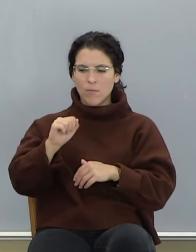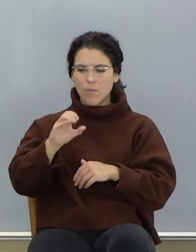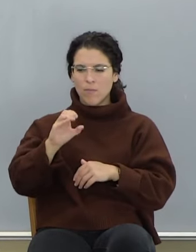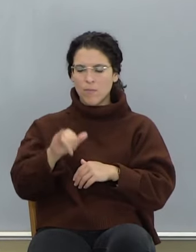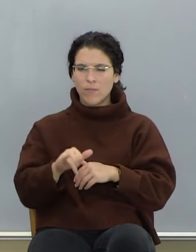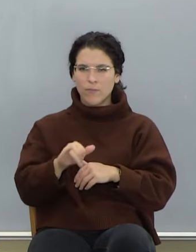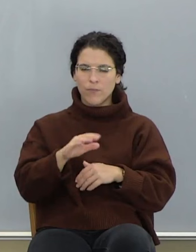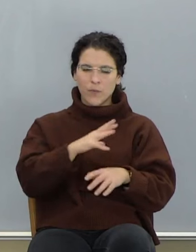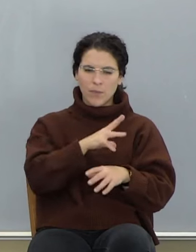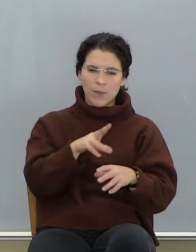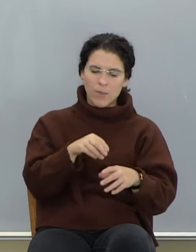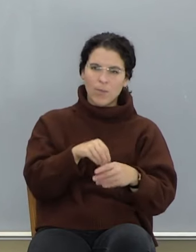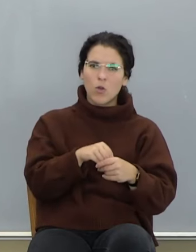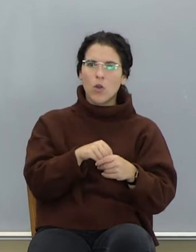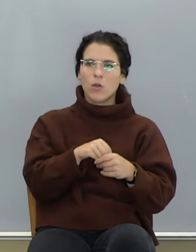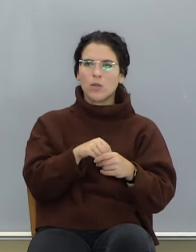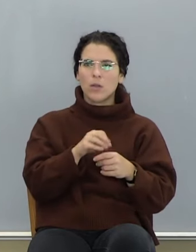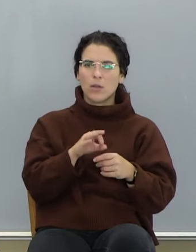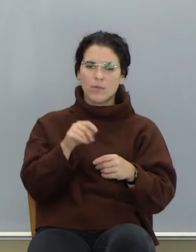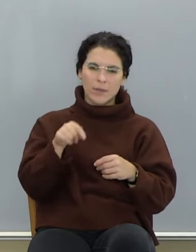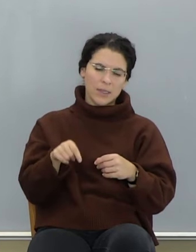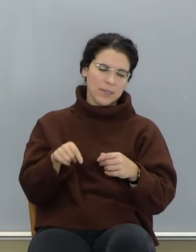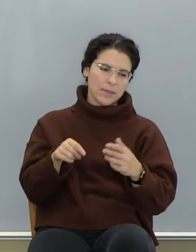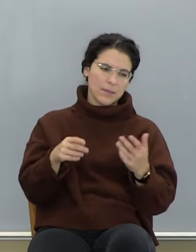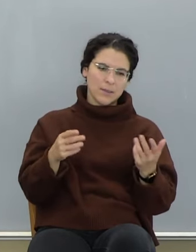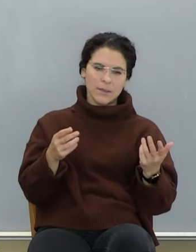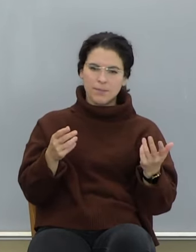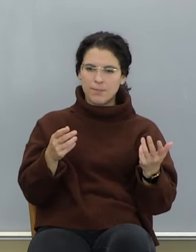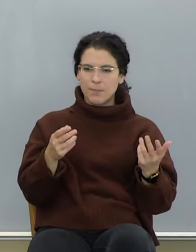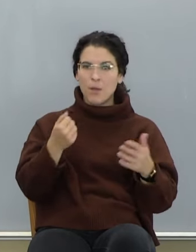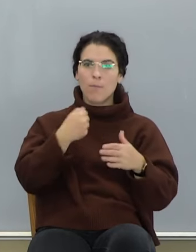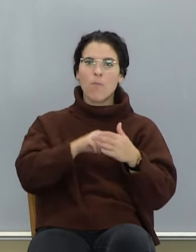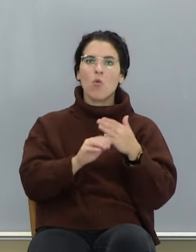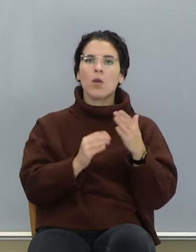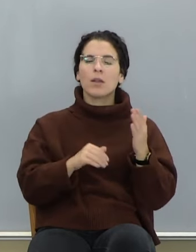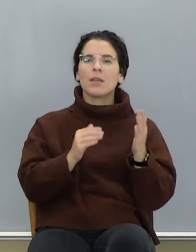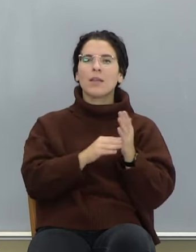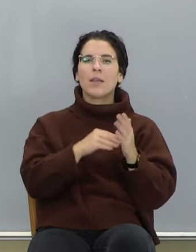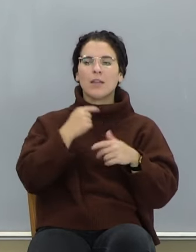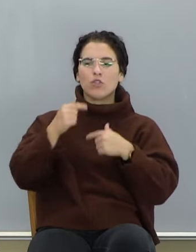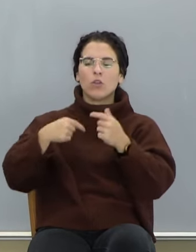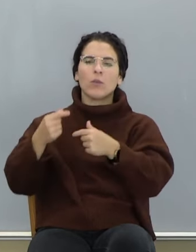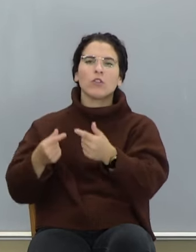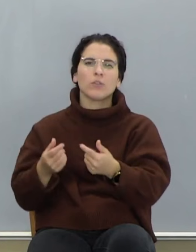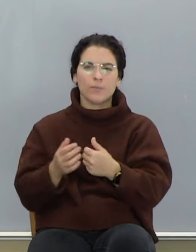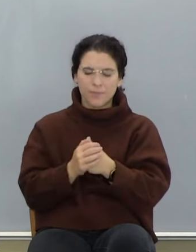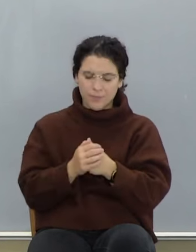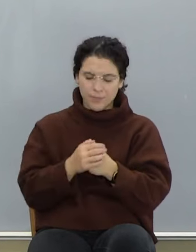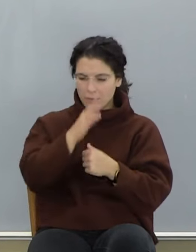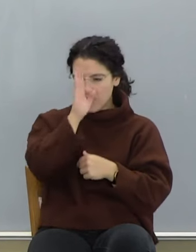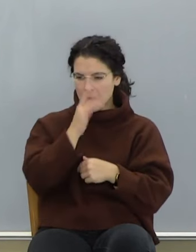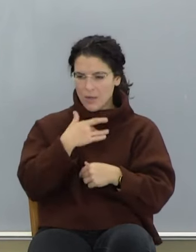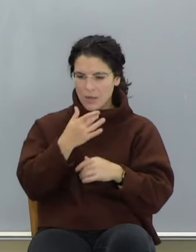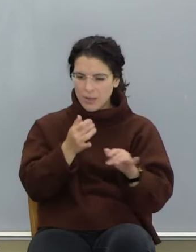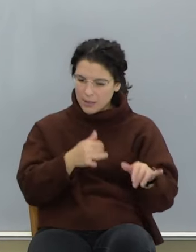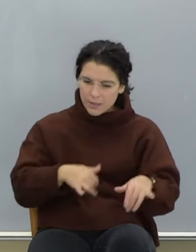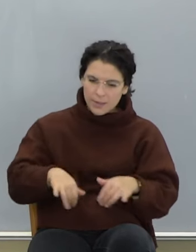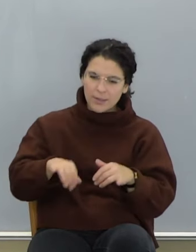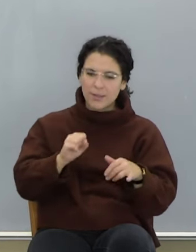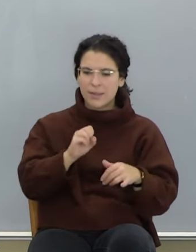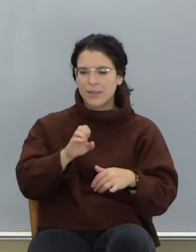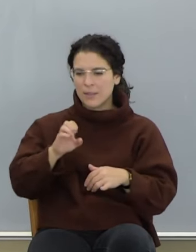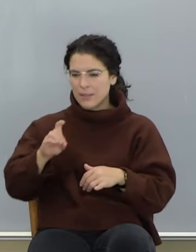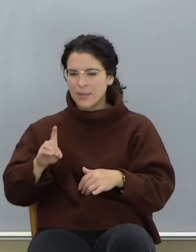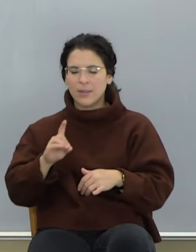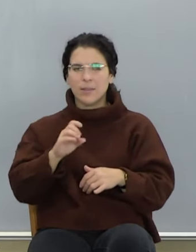be a part of this born-again generation, this godly seed